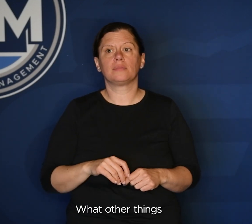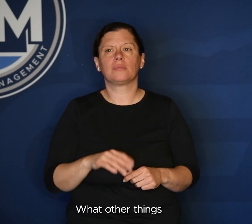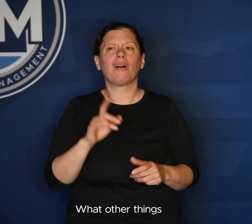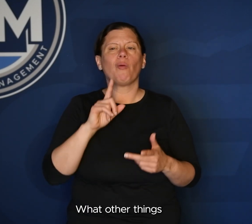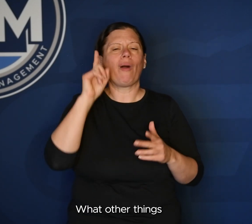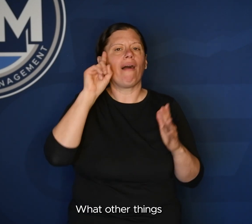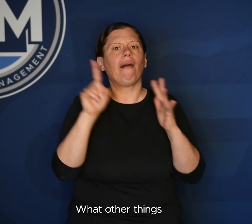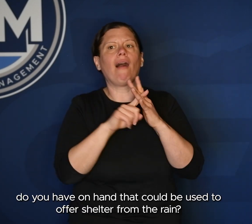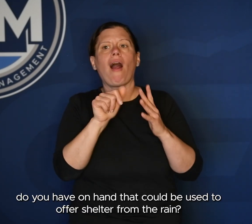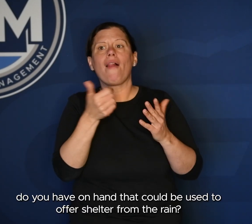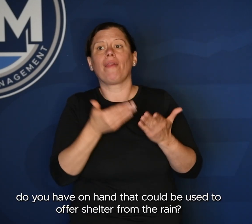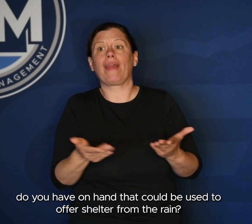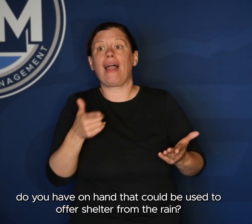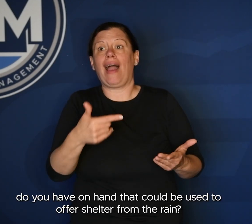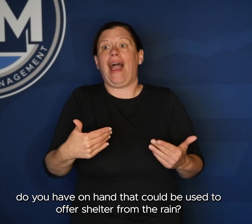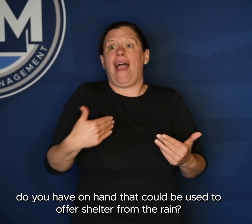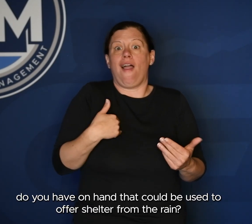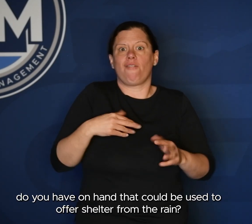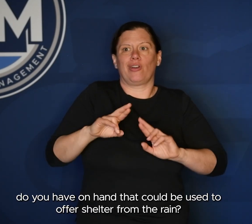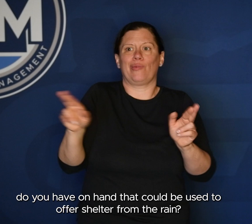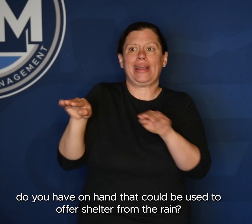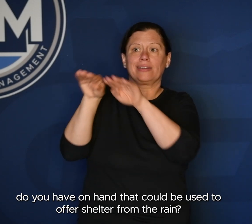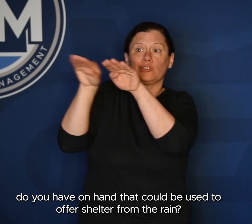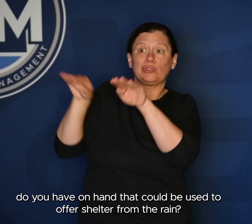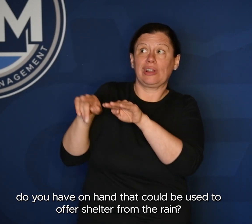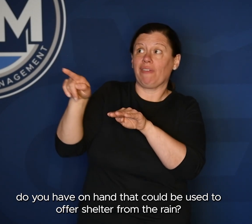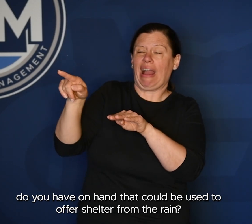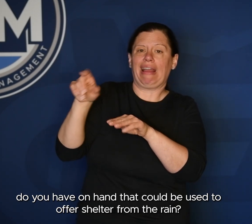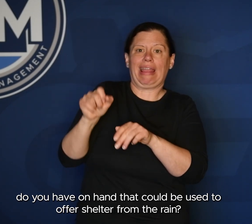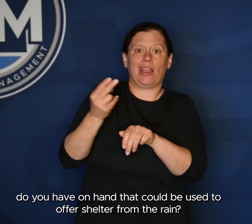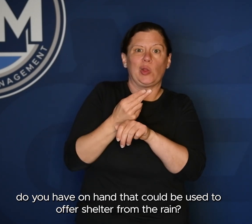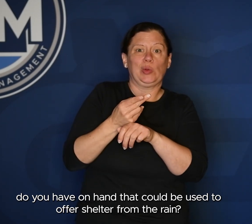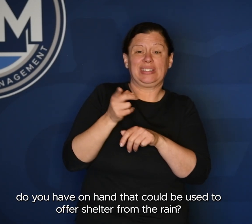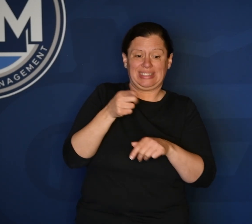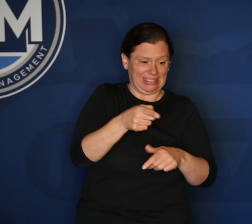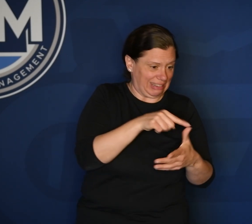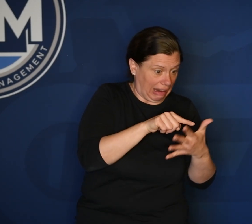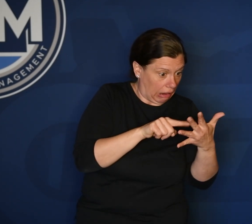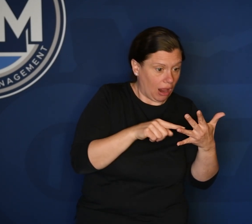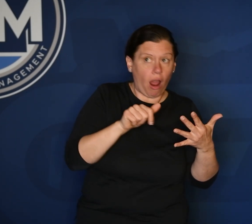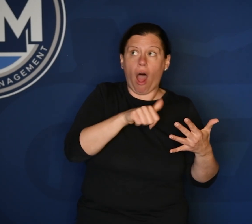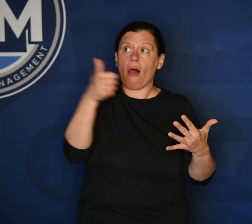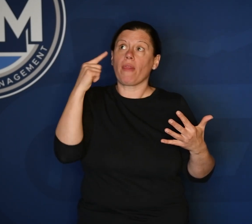What other things do you have on hand that could be used to offer shelter from the rain?